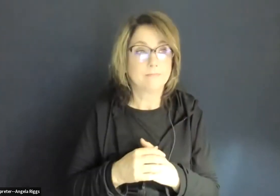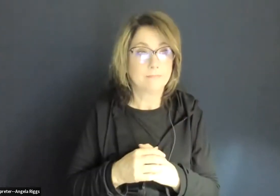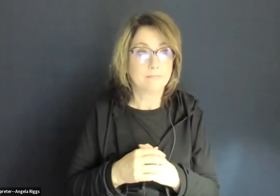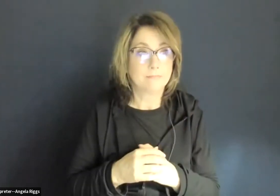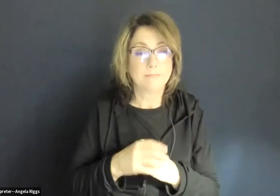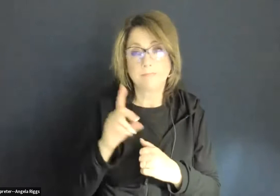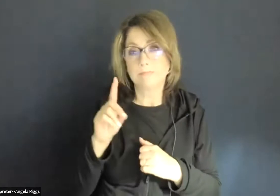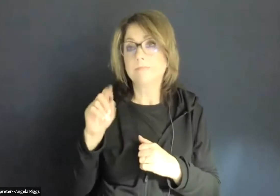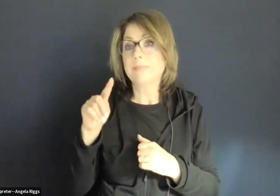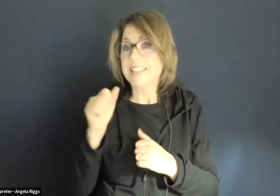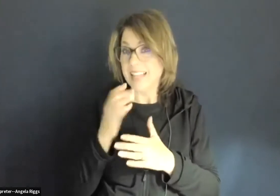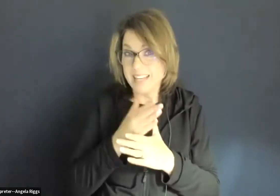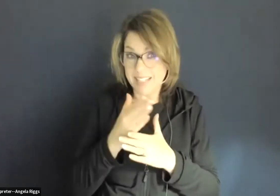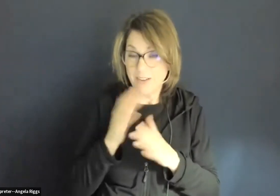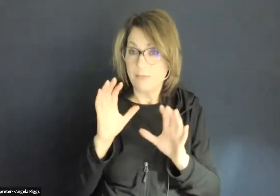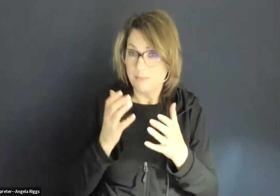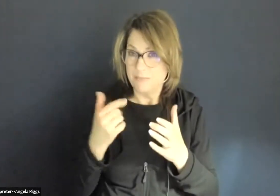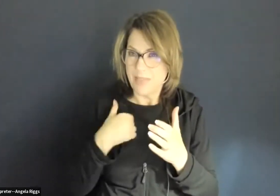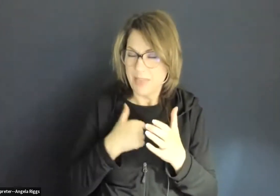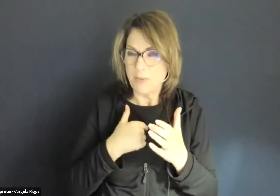Data sharing, population we serve.